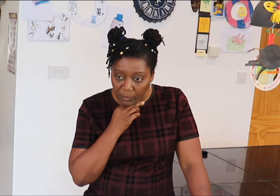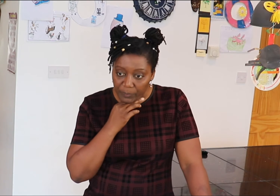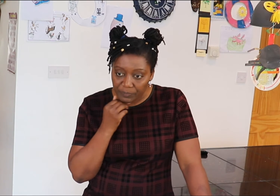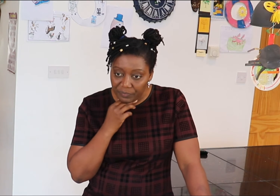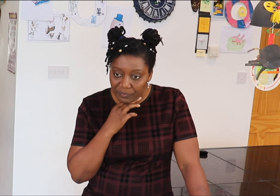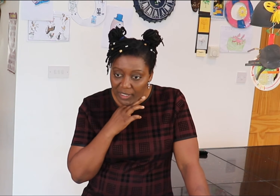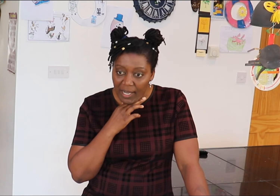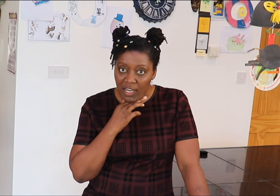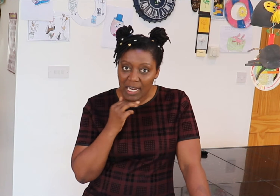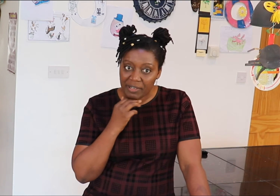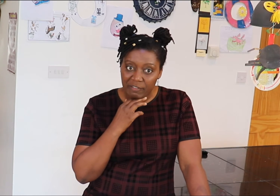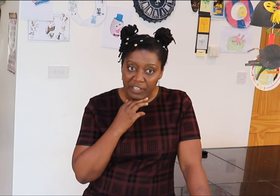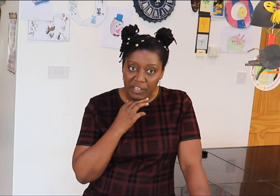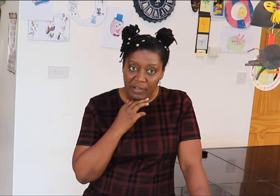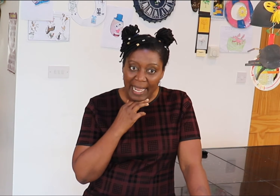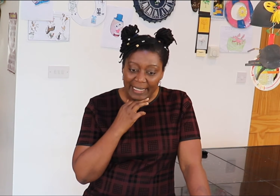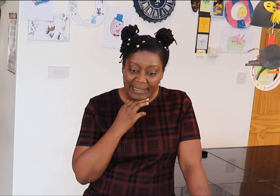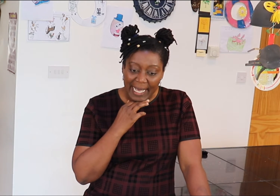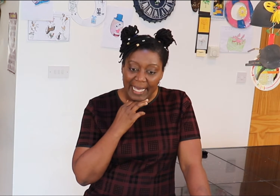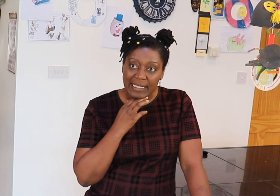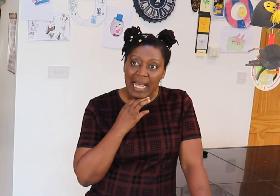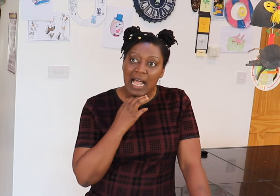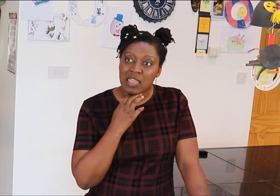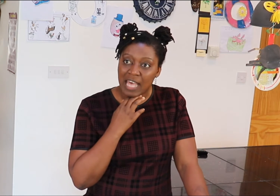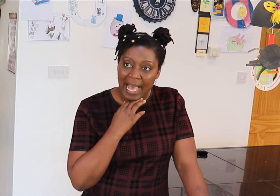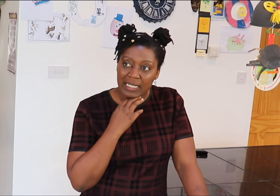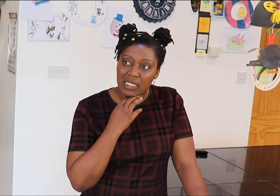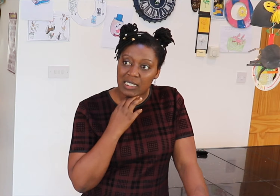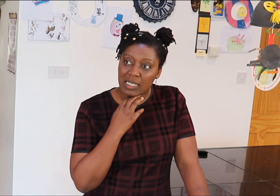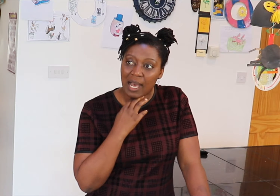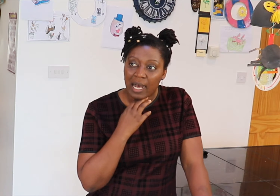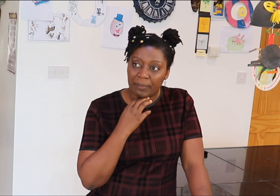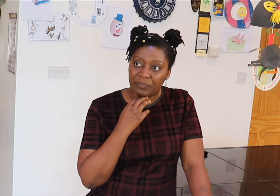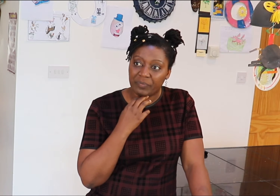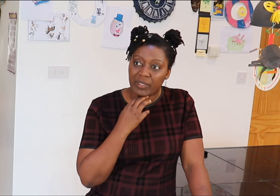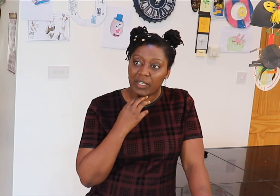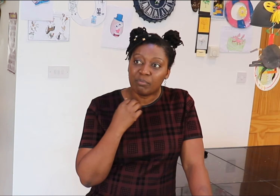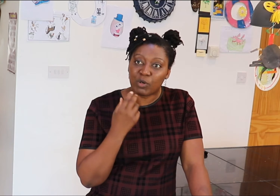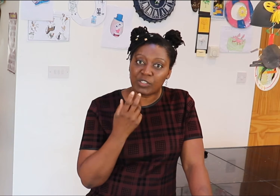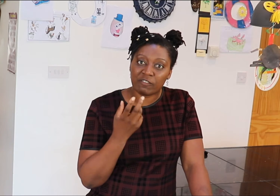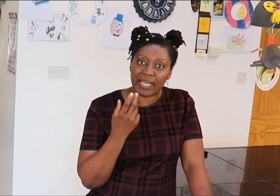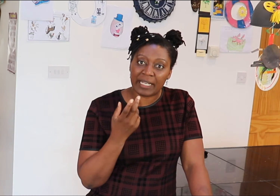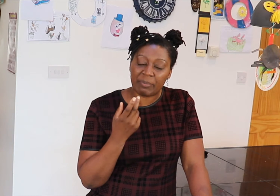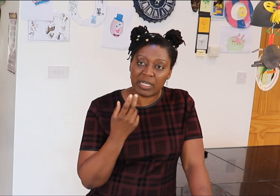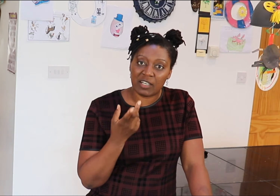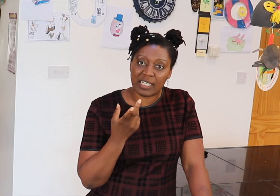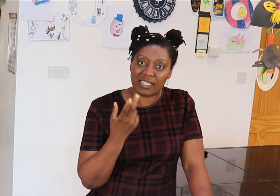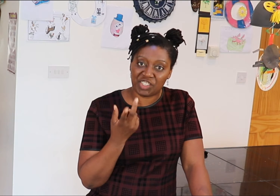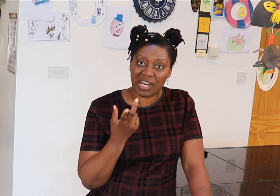So earlier in the video, I said that most of the Innerbeing learning and